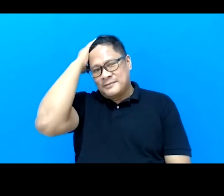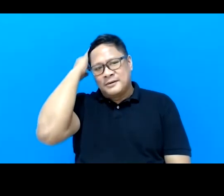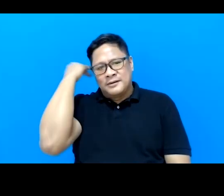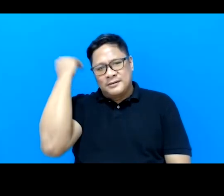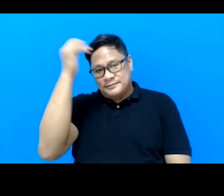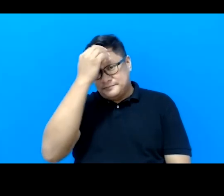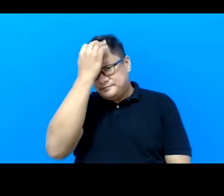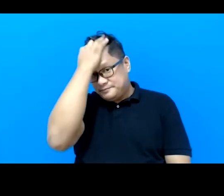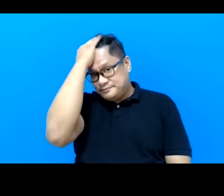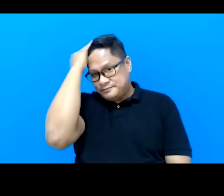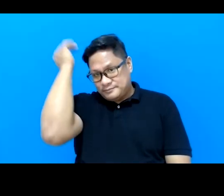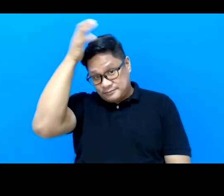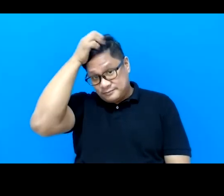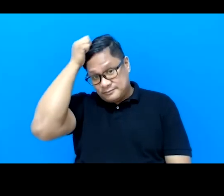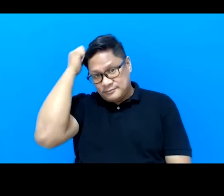I